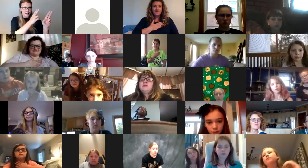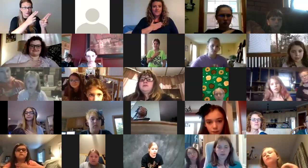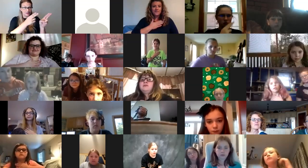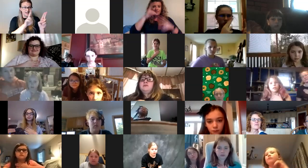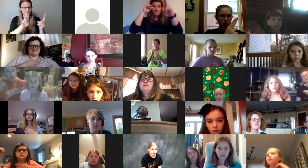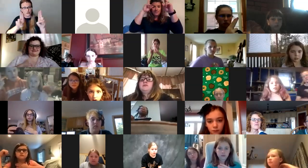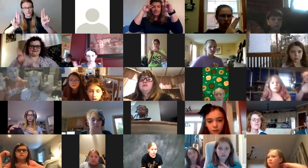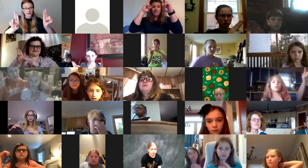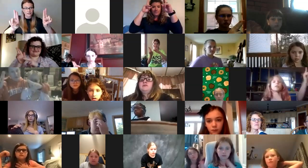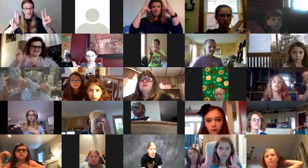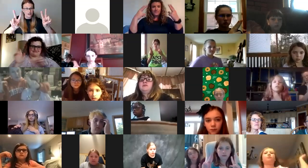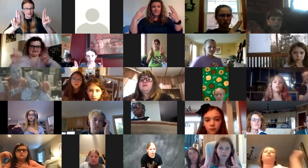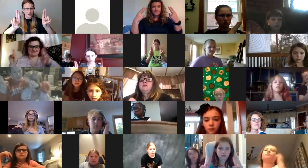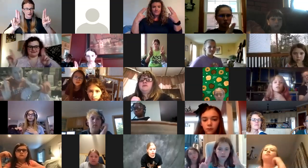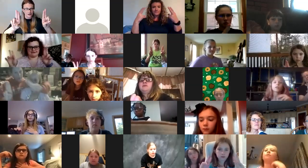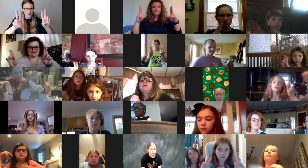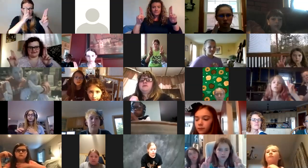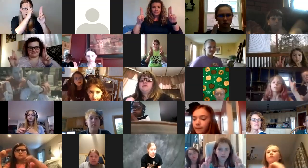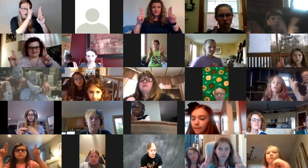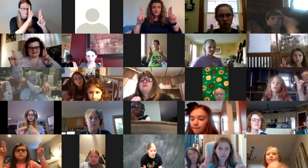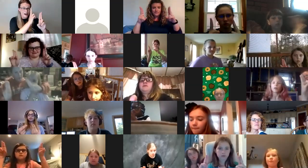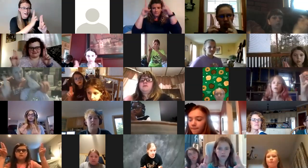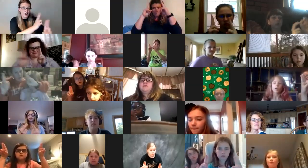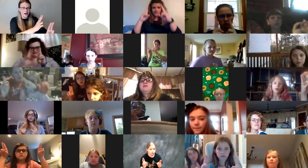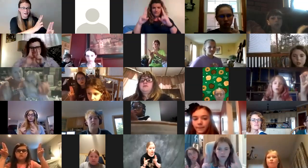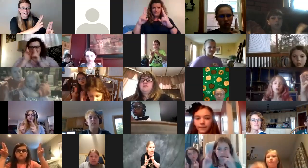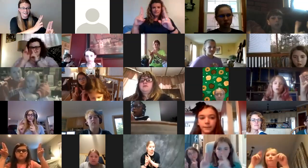and we're going to make two fingers that are together, on my honor.